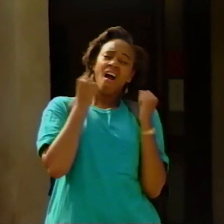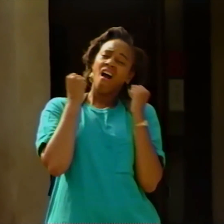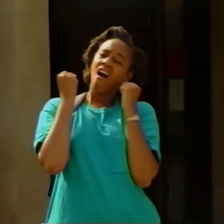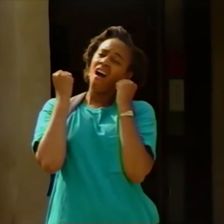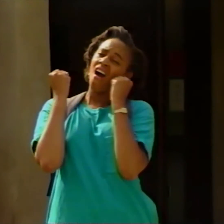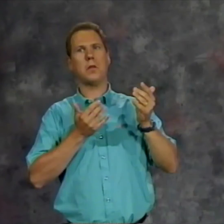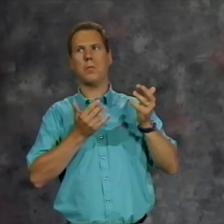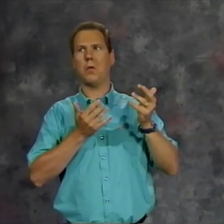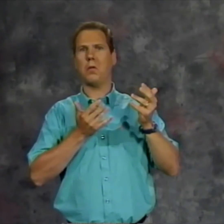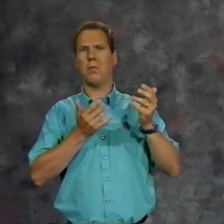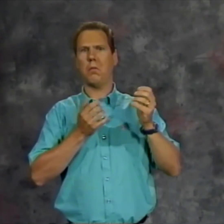Love the